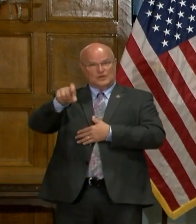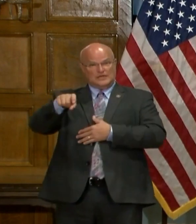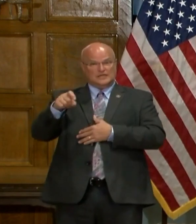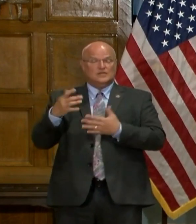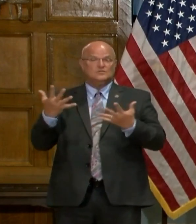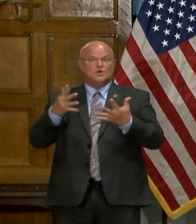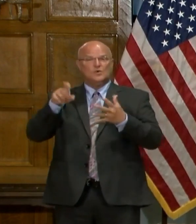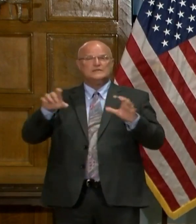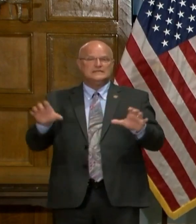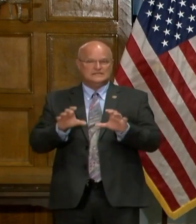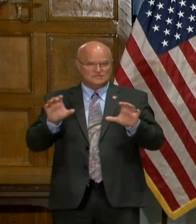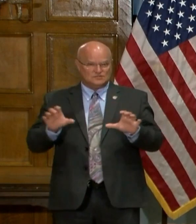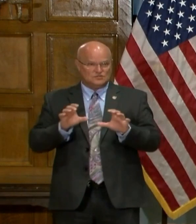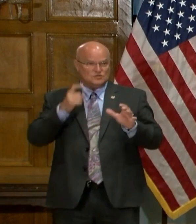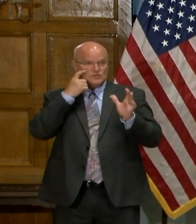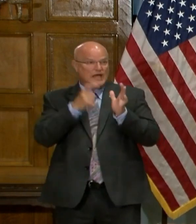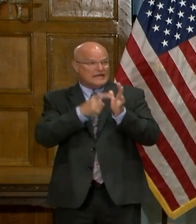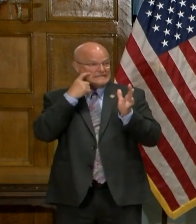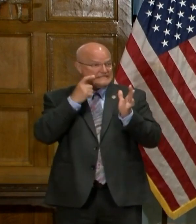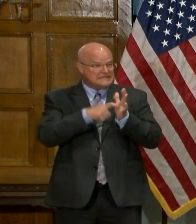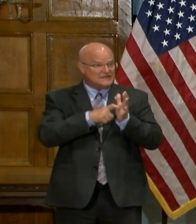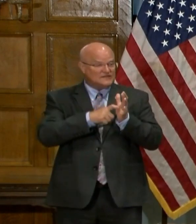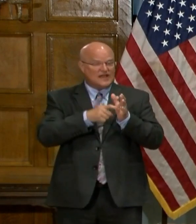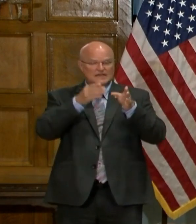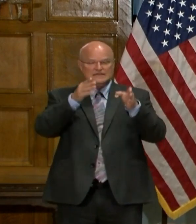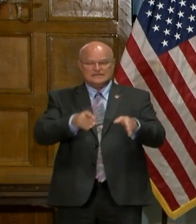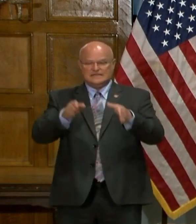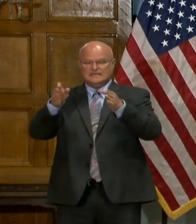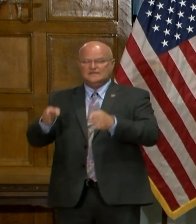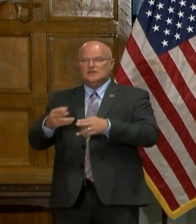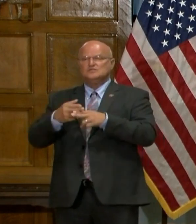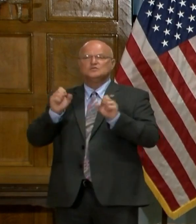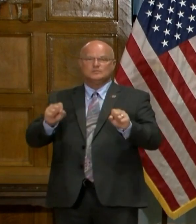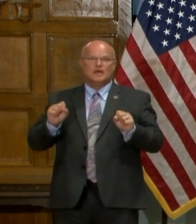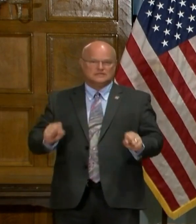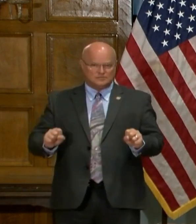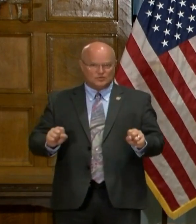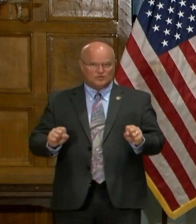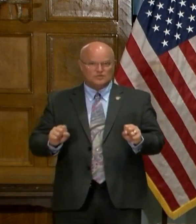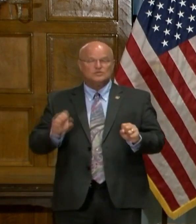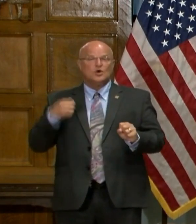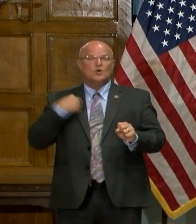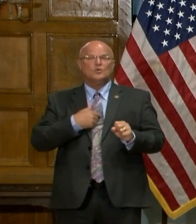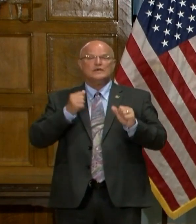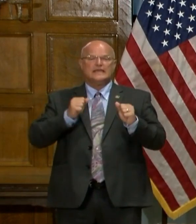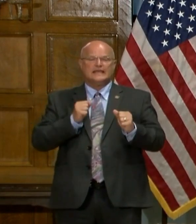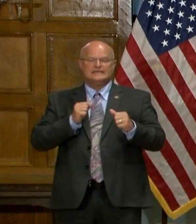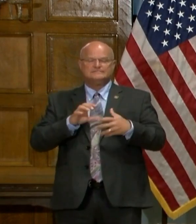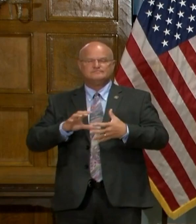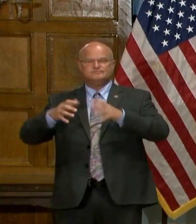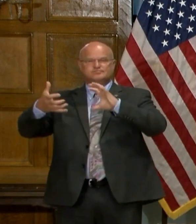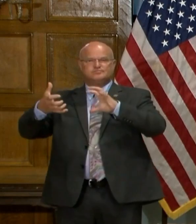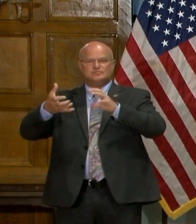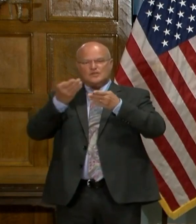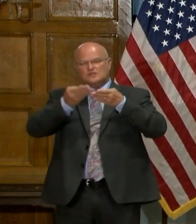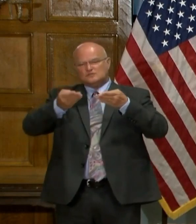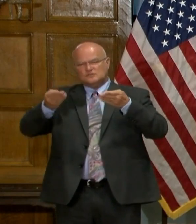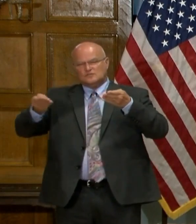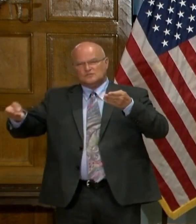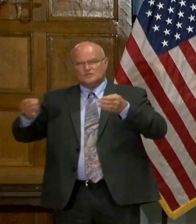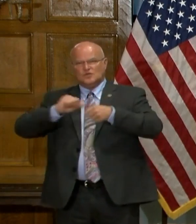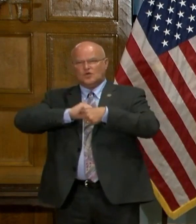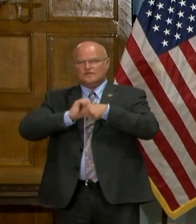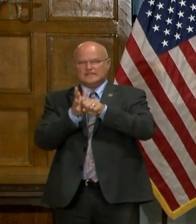because that's what we need to do to identify individuals as soon as possible so that we can interrupt the transmission, the spread